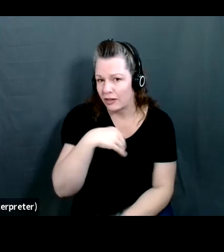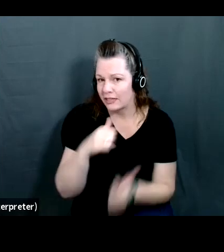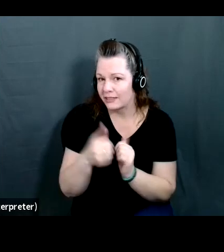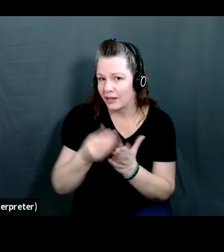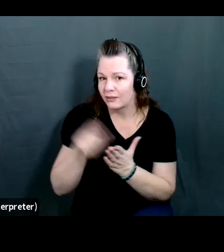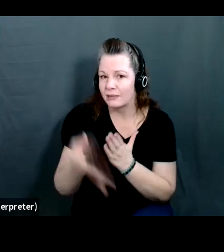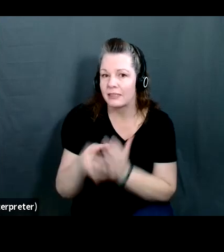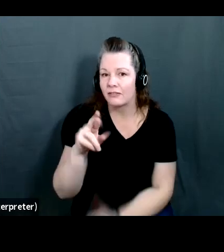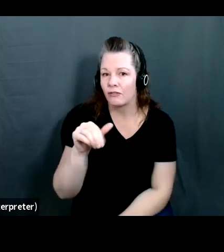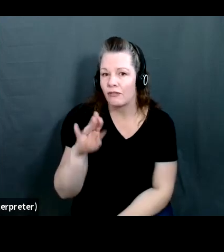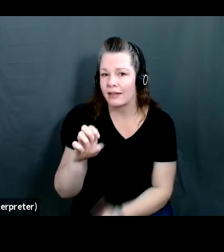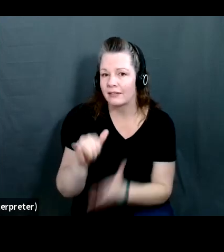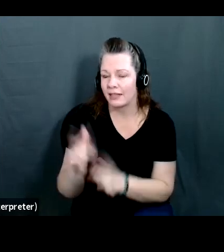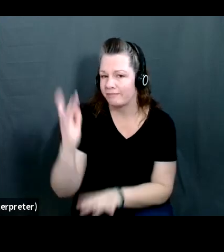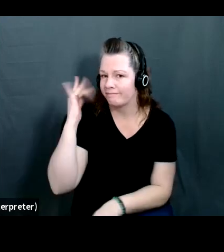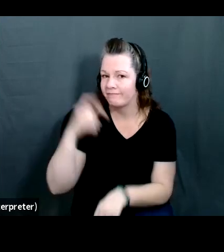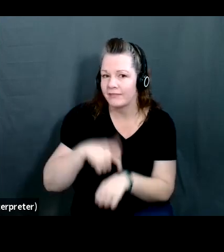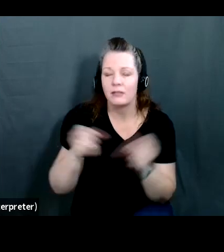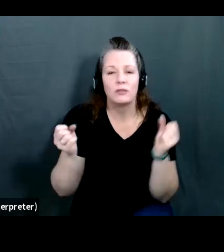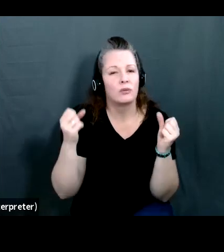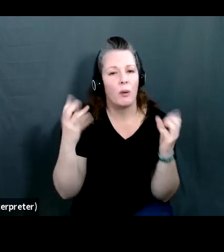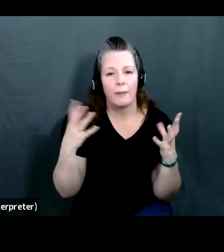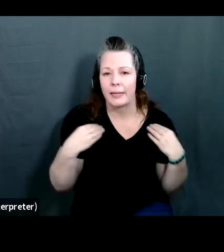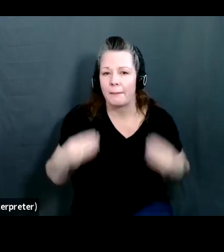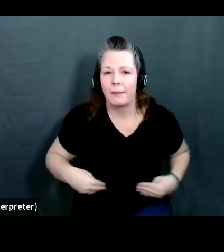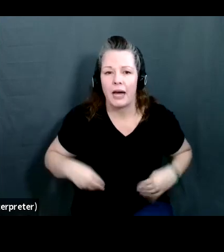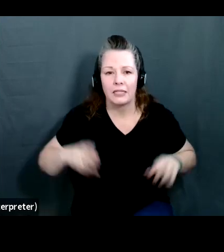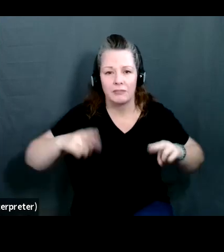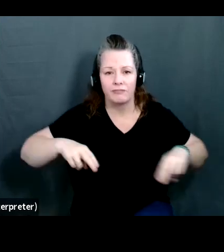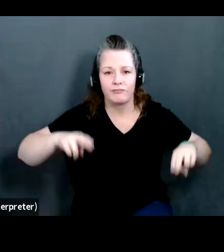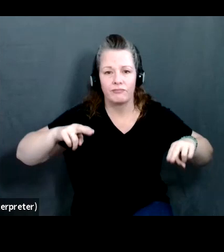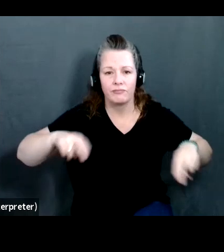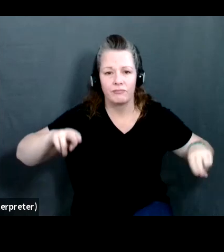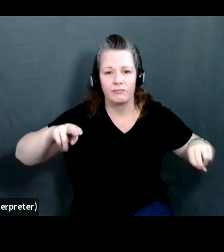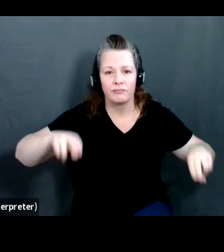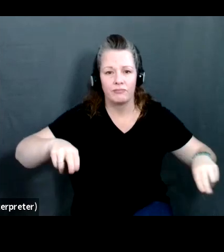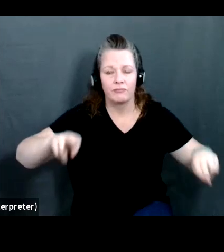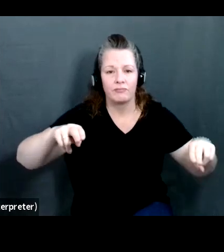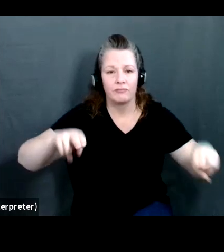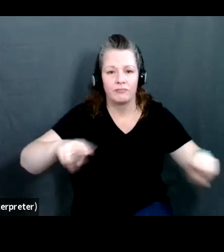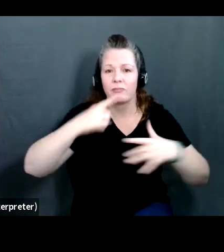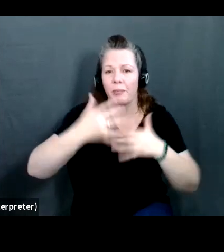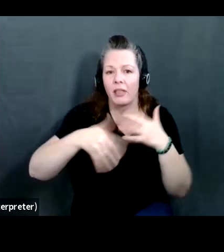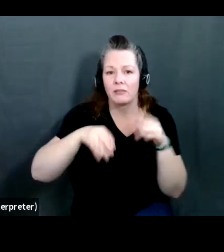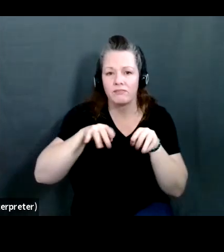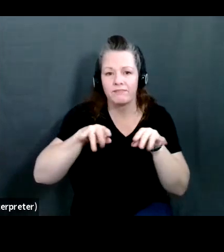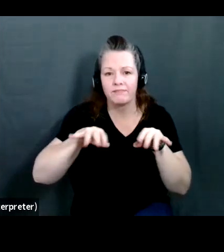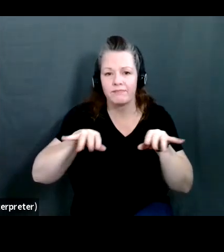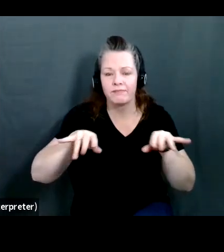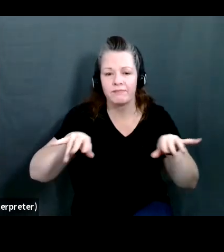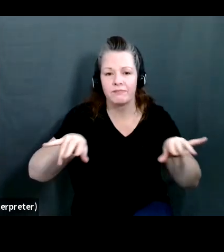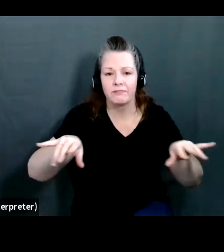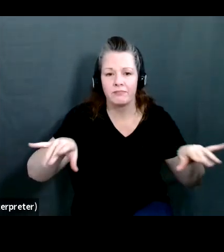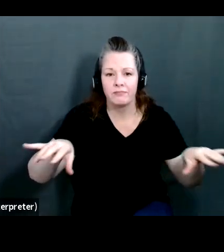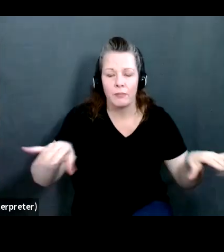with so many bodies in the river, puddles trailing their red ribbons. When I told my